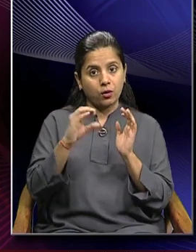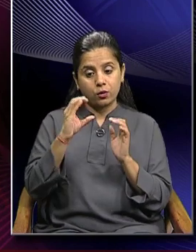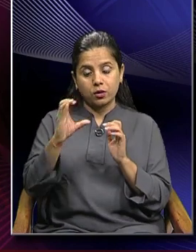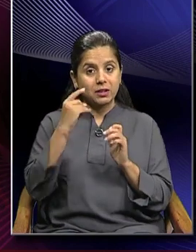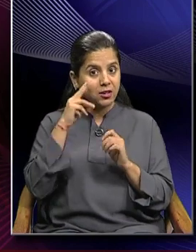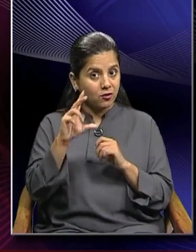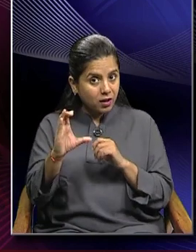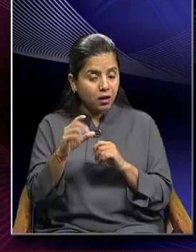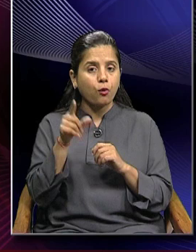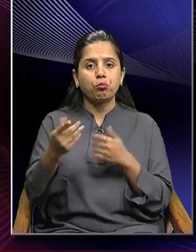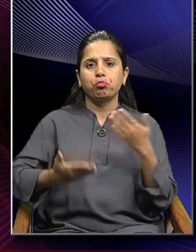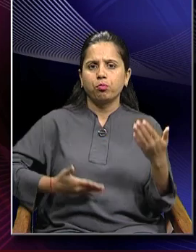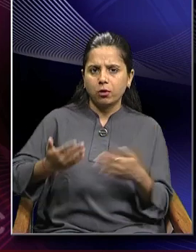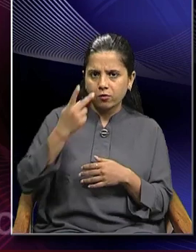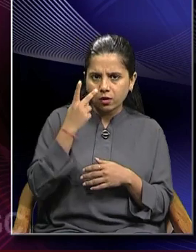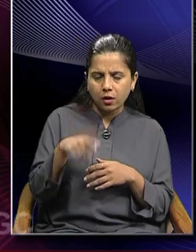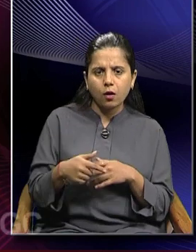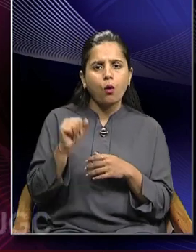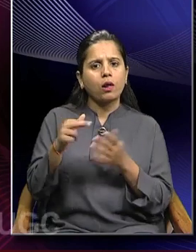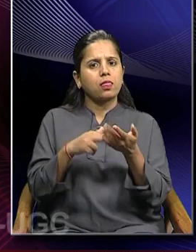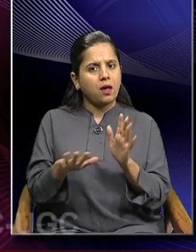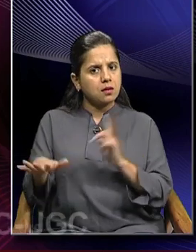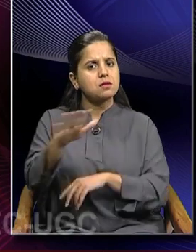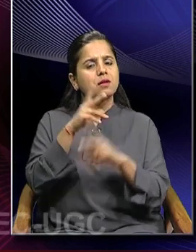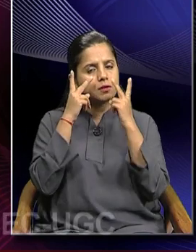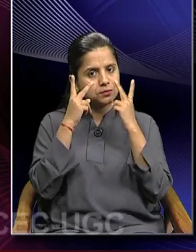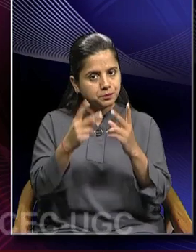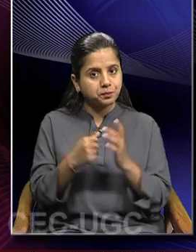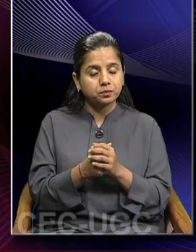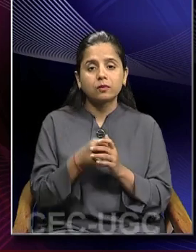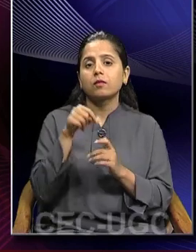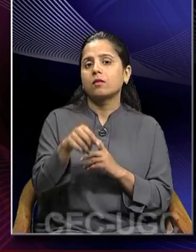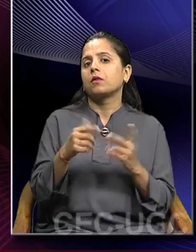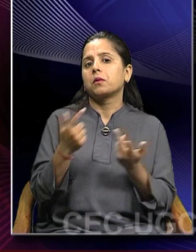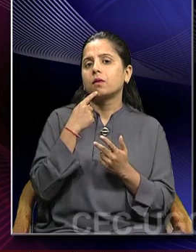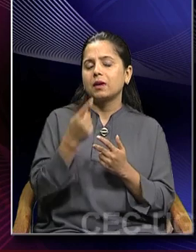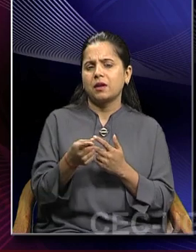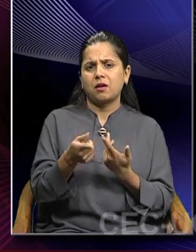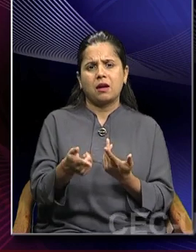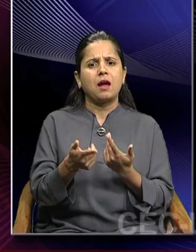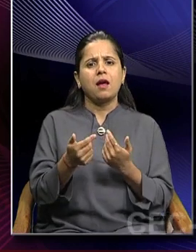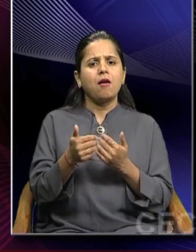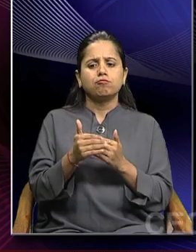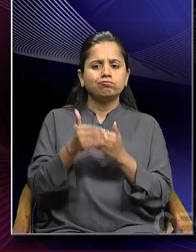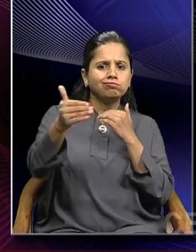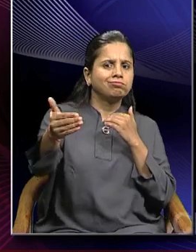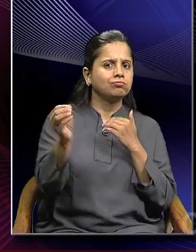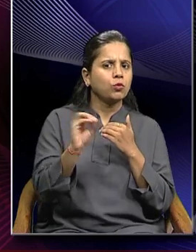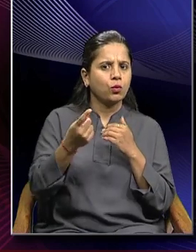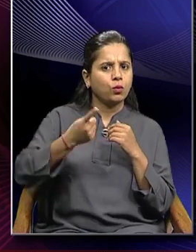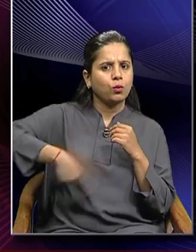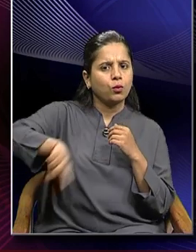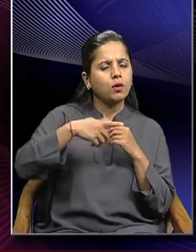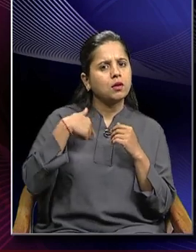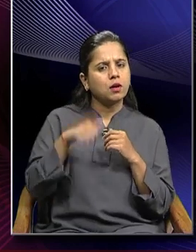in terms of its behavior and in terms of its nature. So that is not too far from us. We can